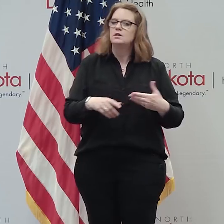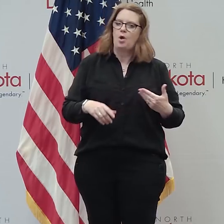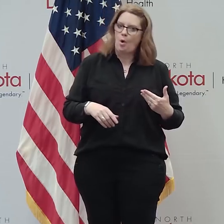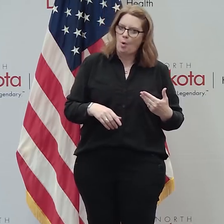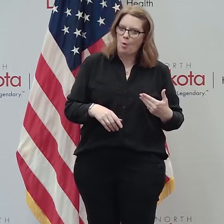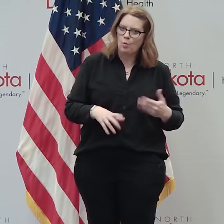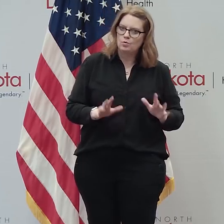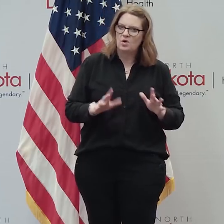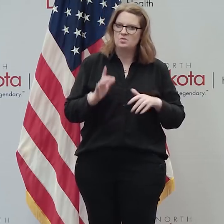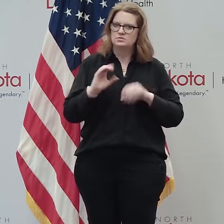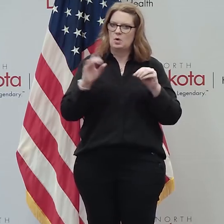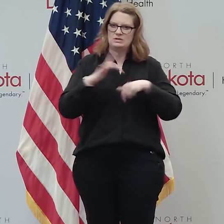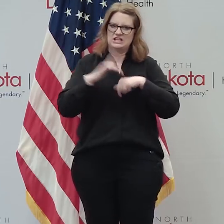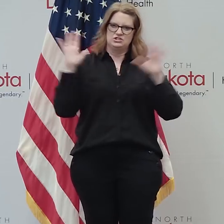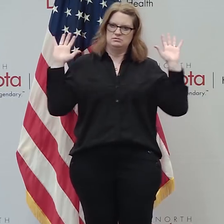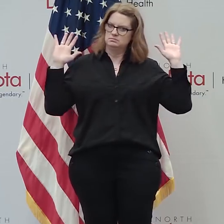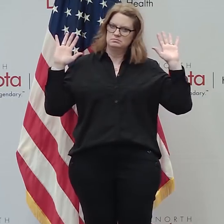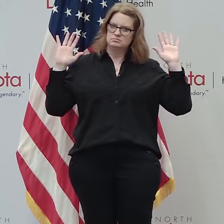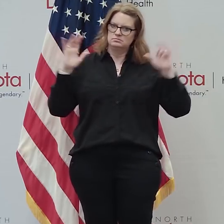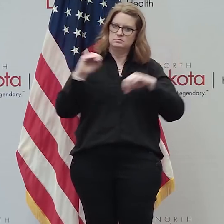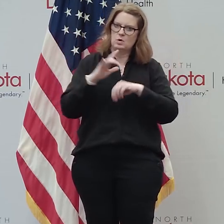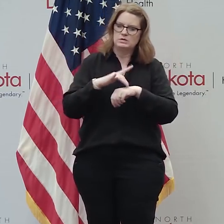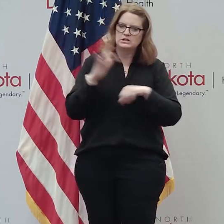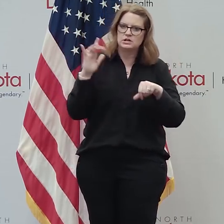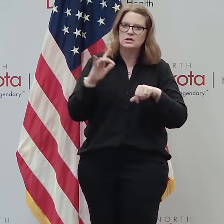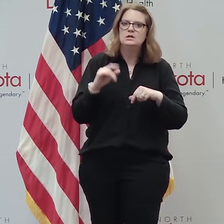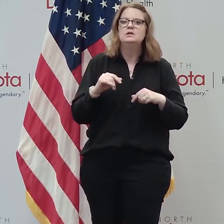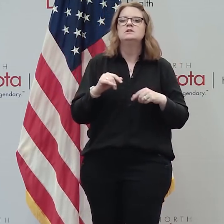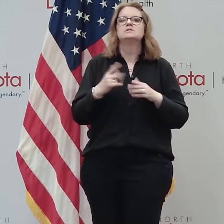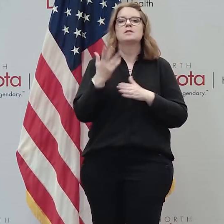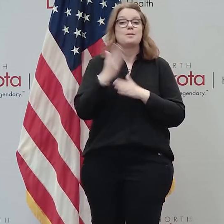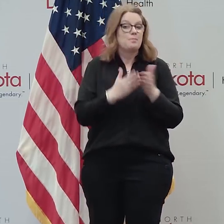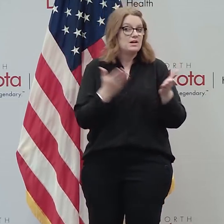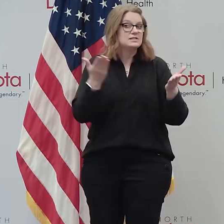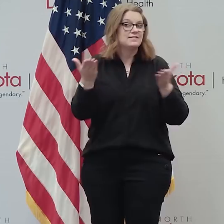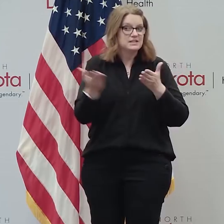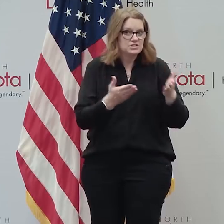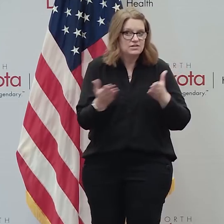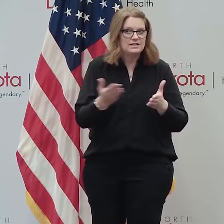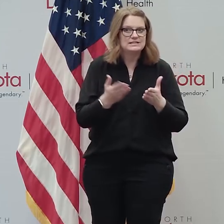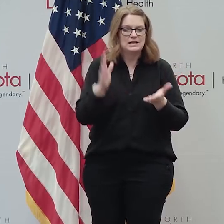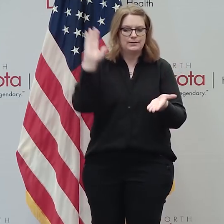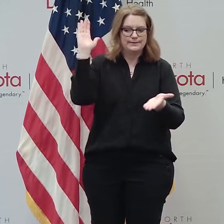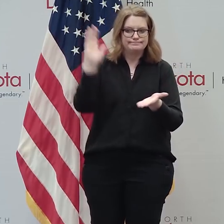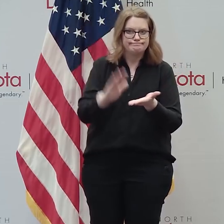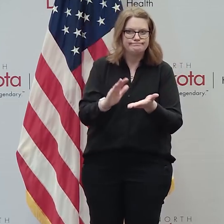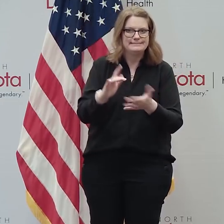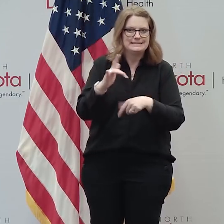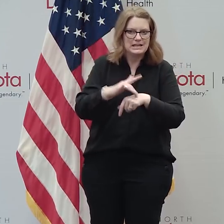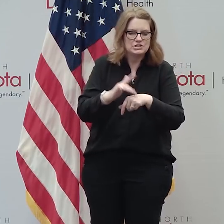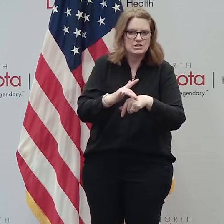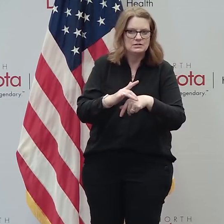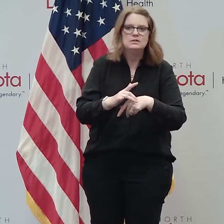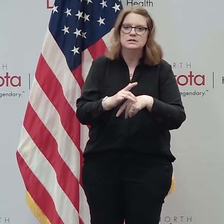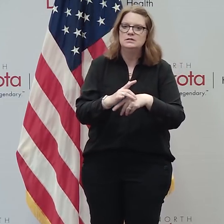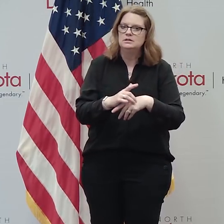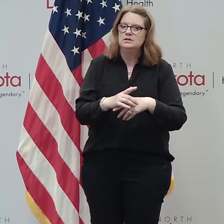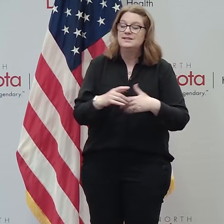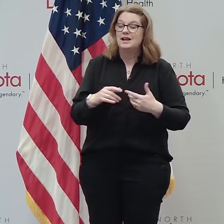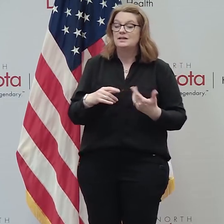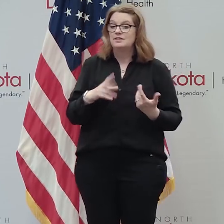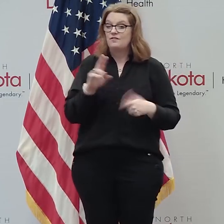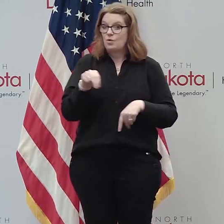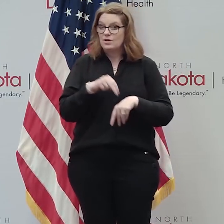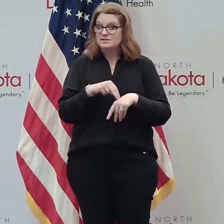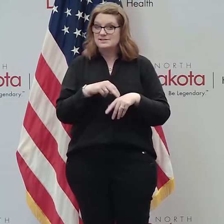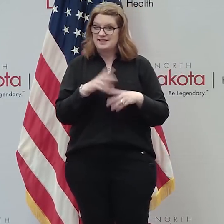those parts of a service that could increase risk seems to be very smart. Of course, all of this is voluntary,